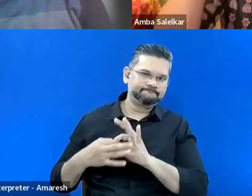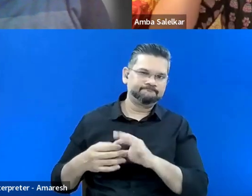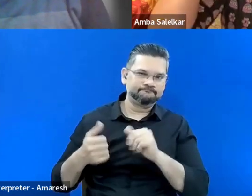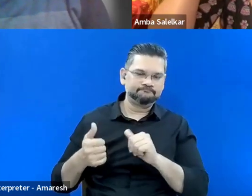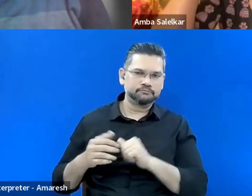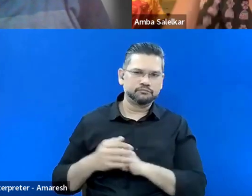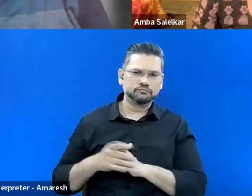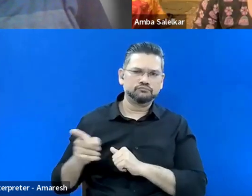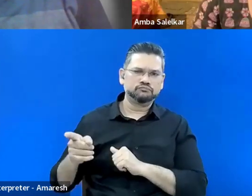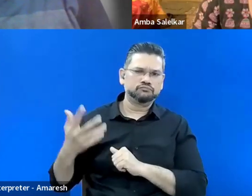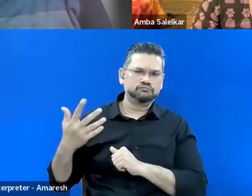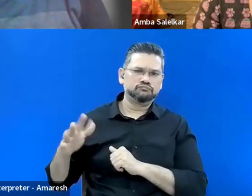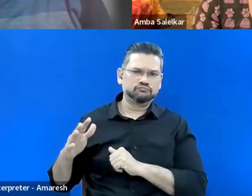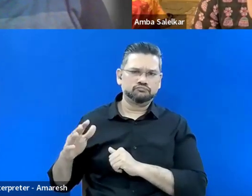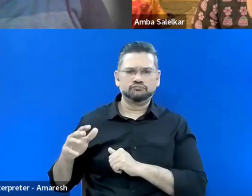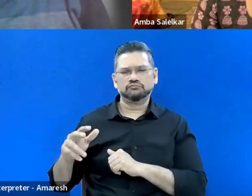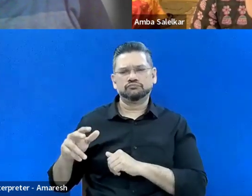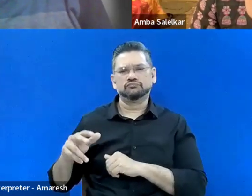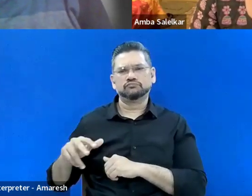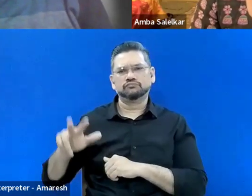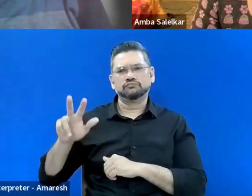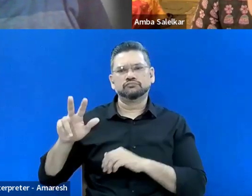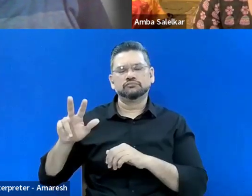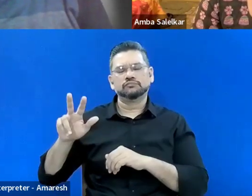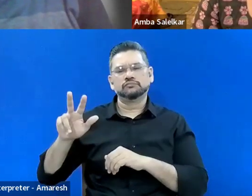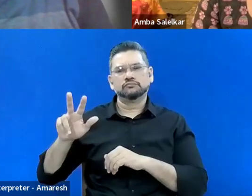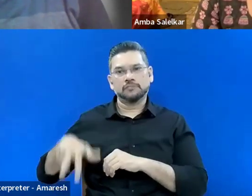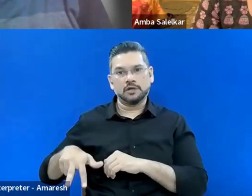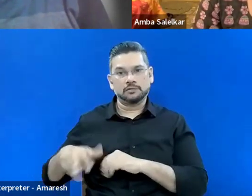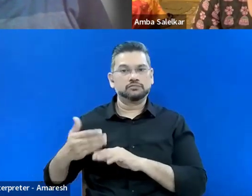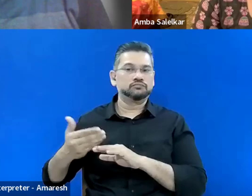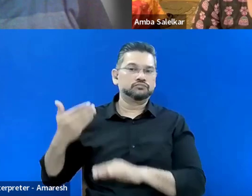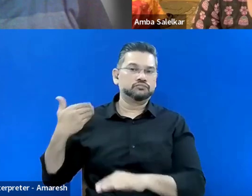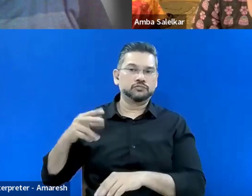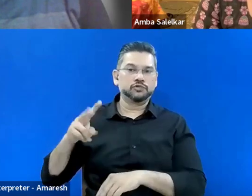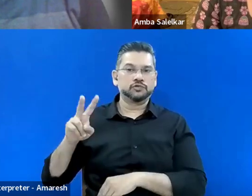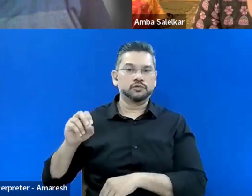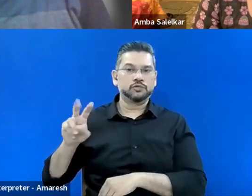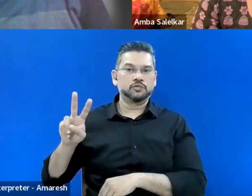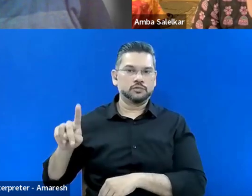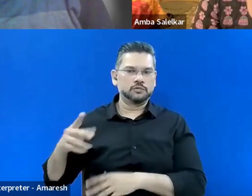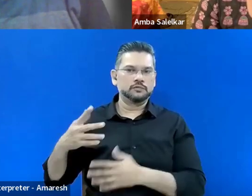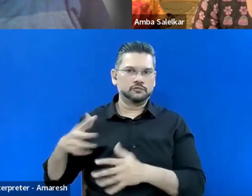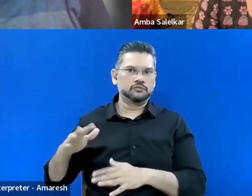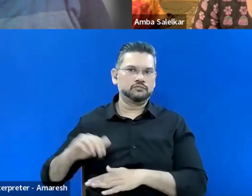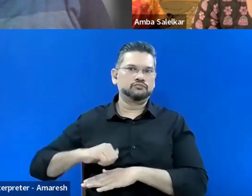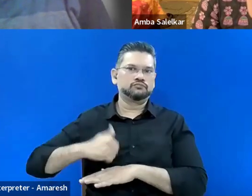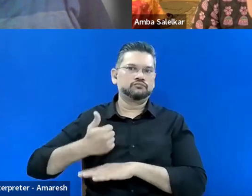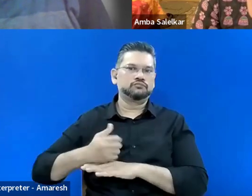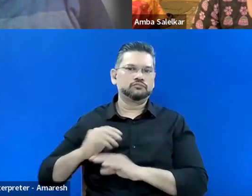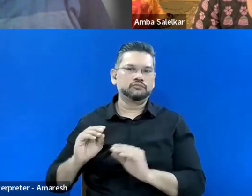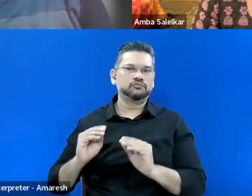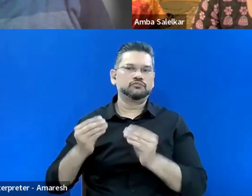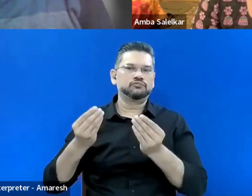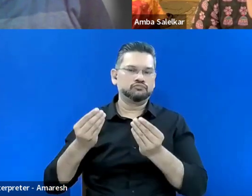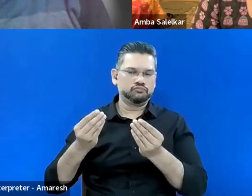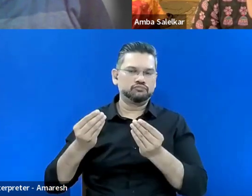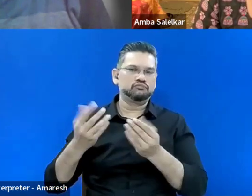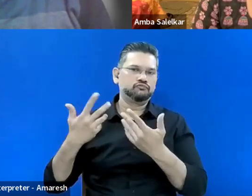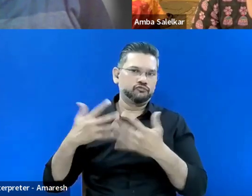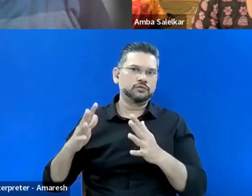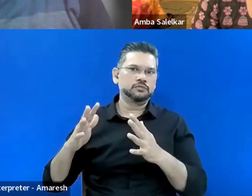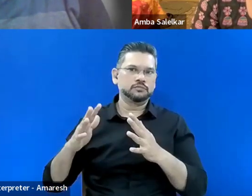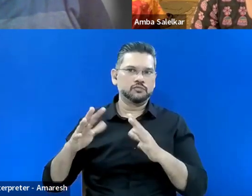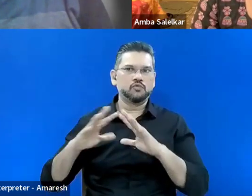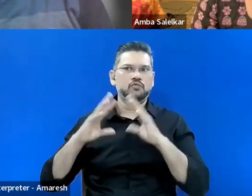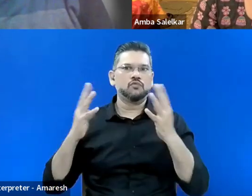They established a youth committee in March 2021 and co-hosted a full global disability summit for the youth representatives